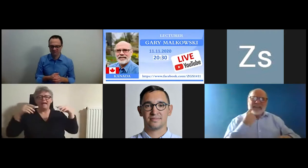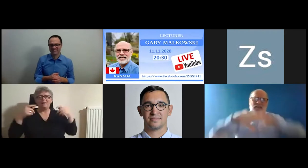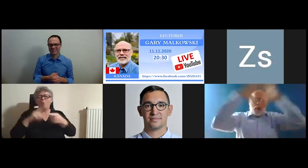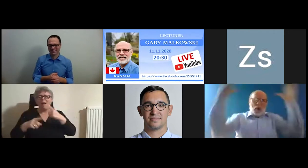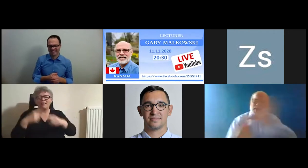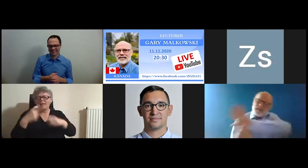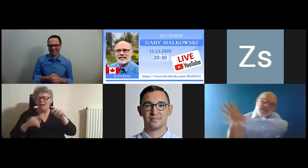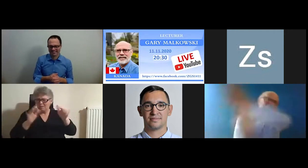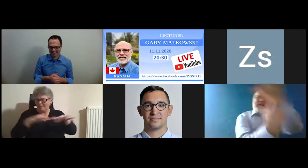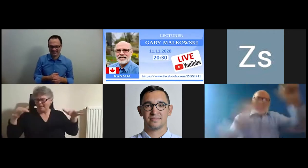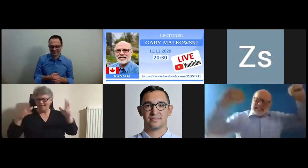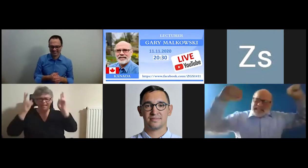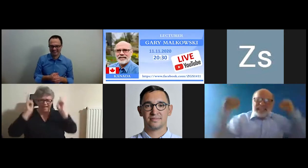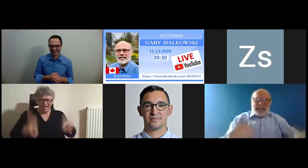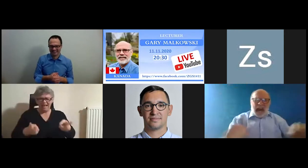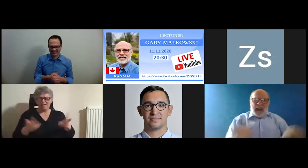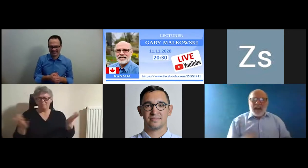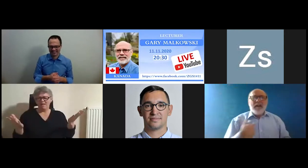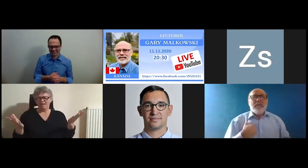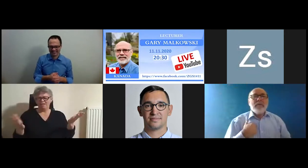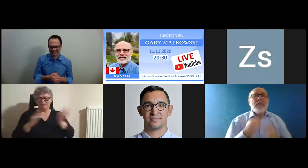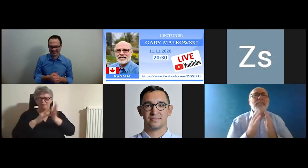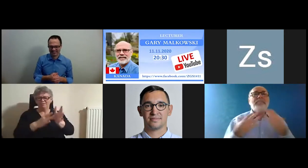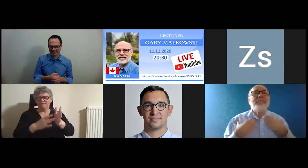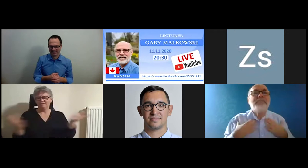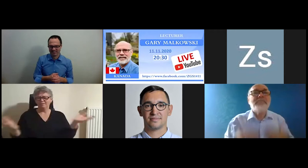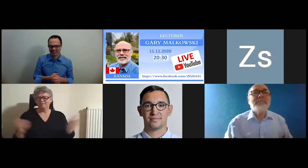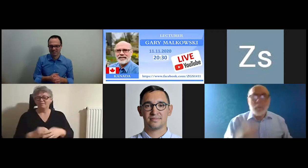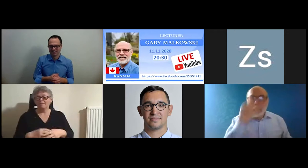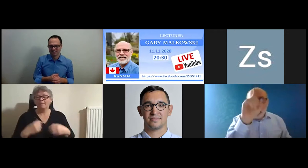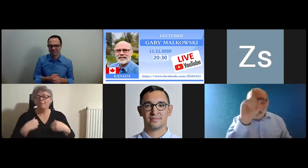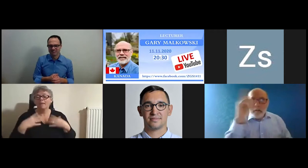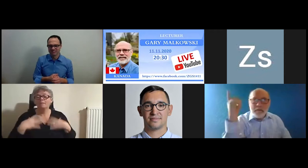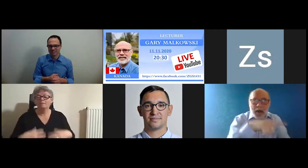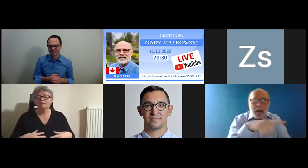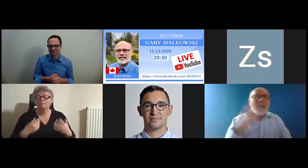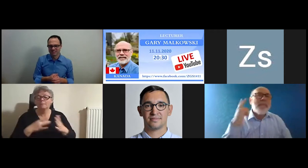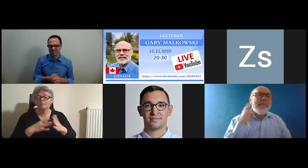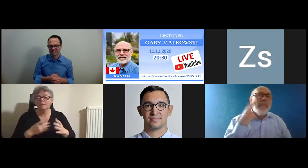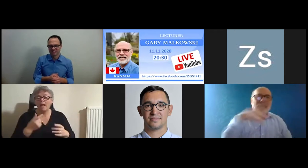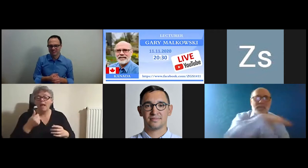We can be in parliament. We can be everywhere, all over the world.